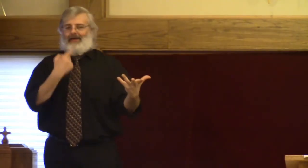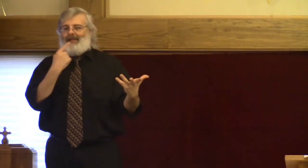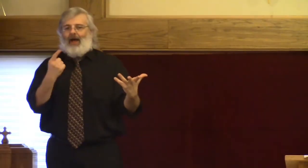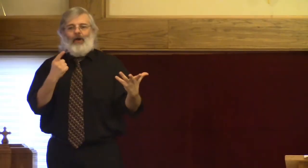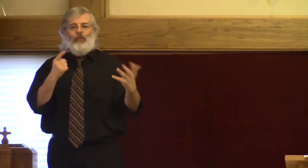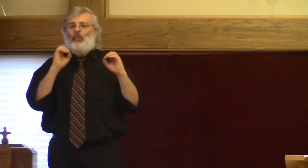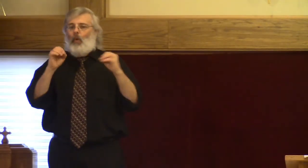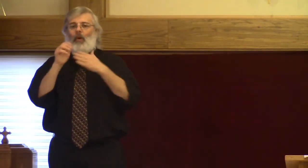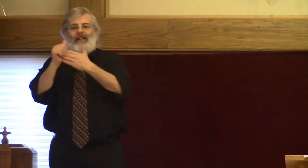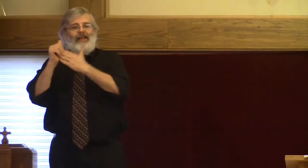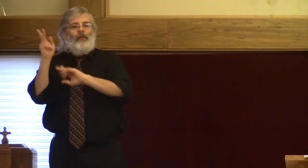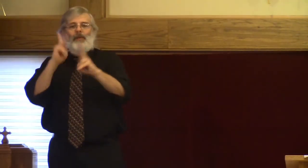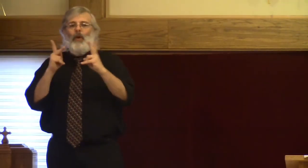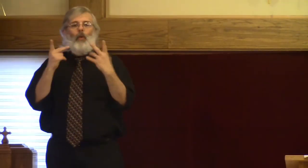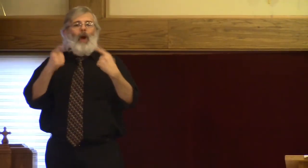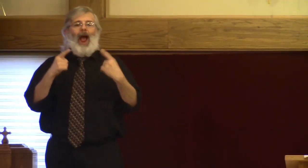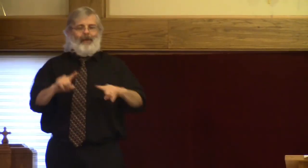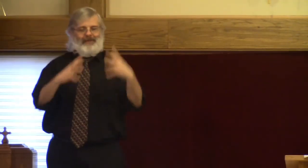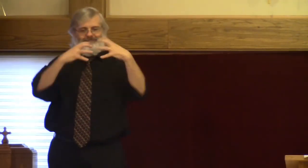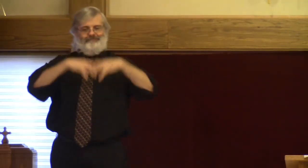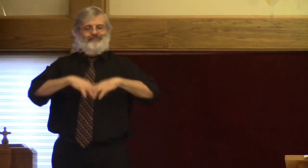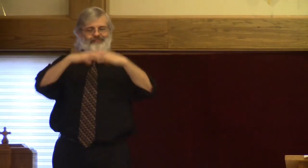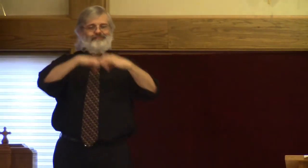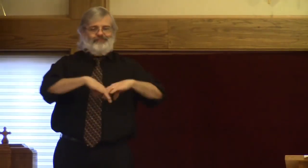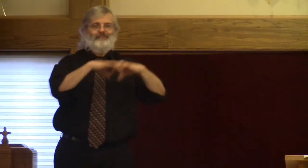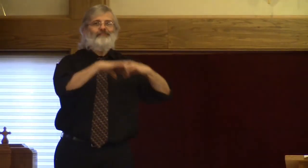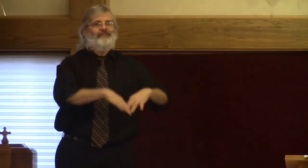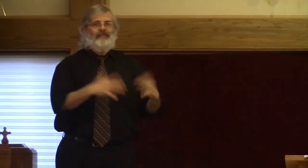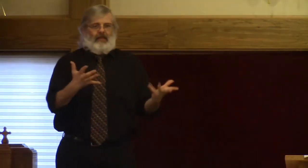evil. Clergy killer role is evil.